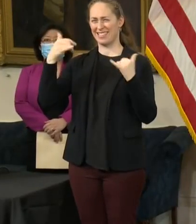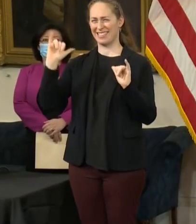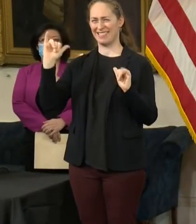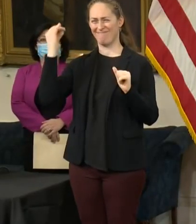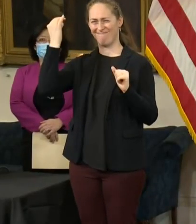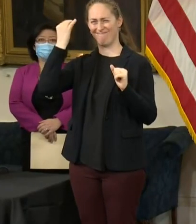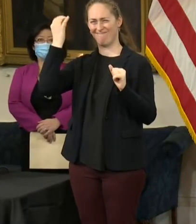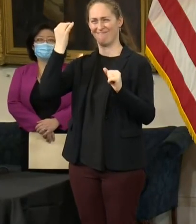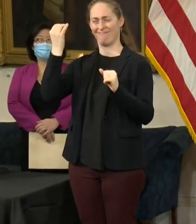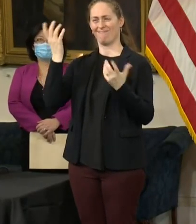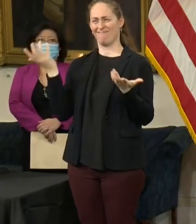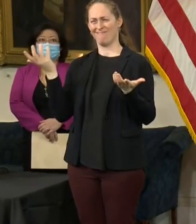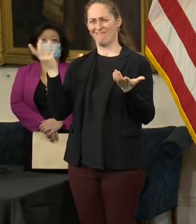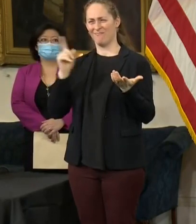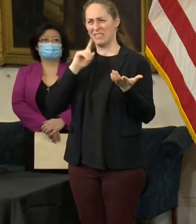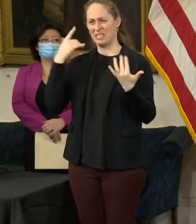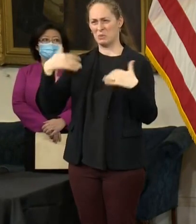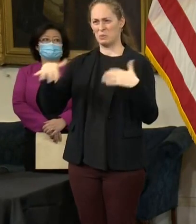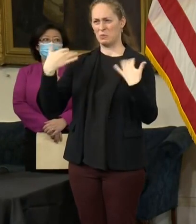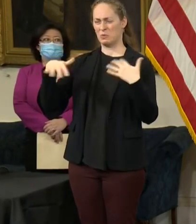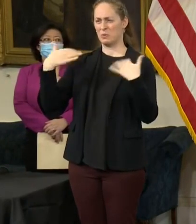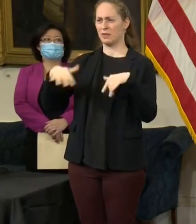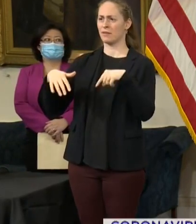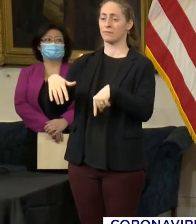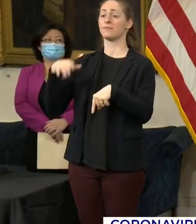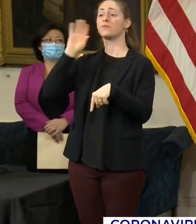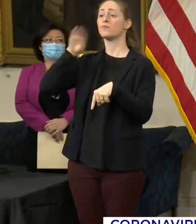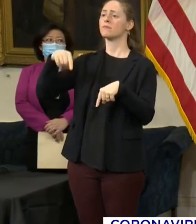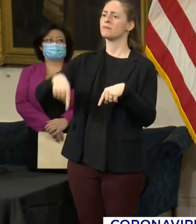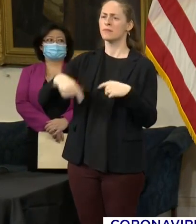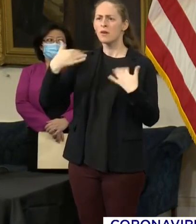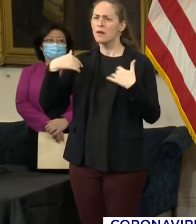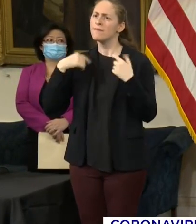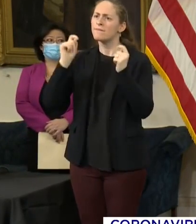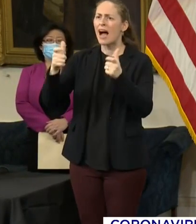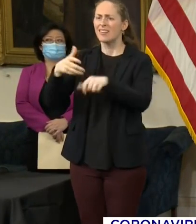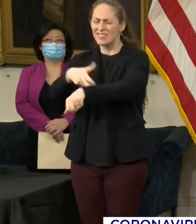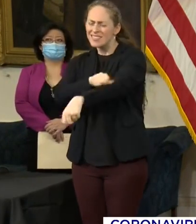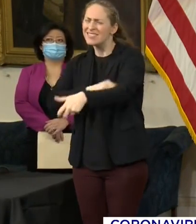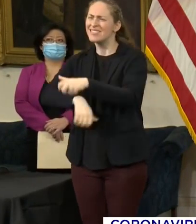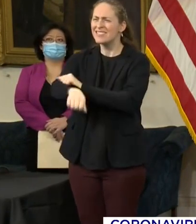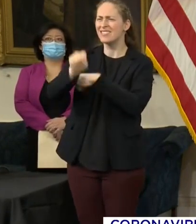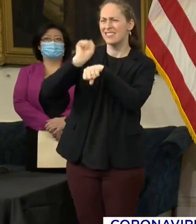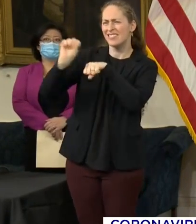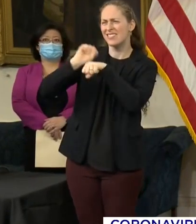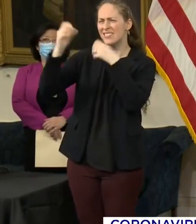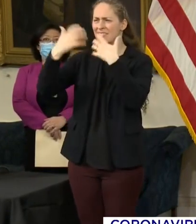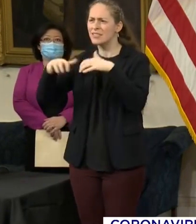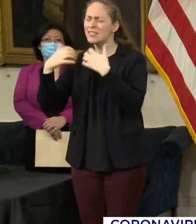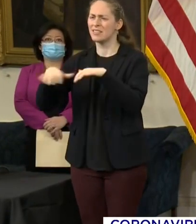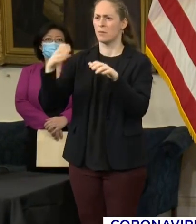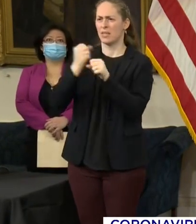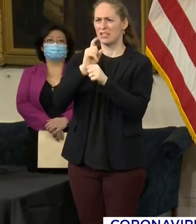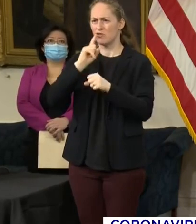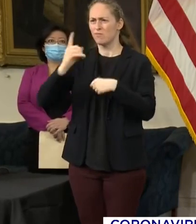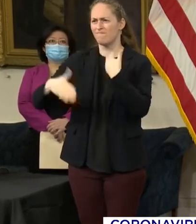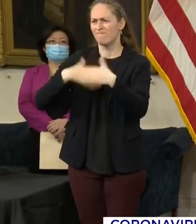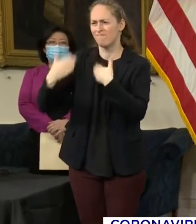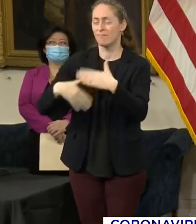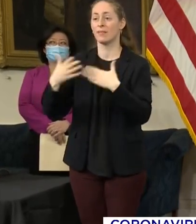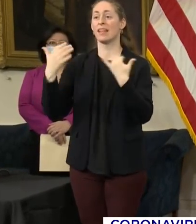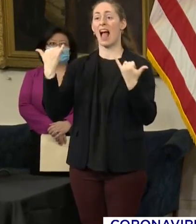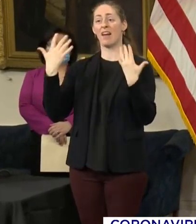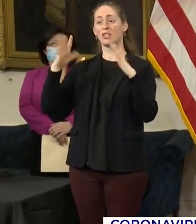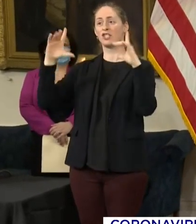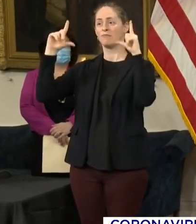The ongoing vigilance of Marylanders and now the availability of safe and effective vaccines are all